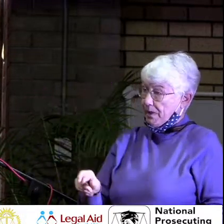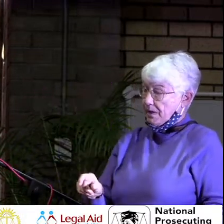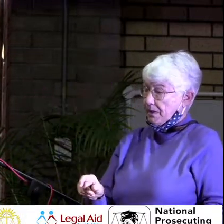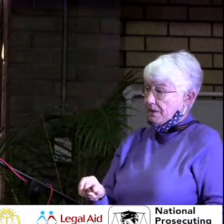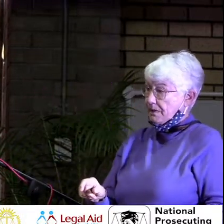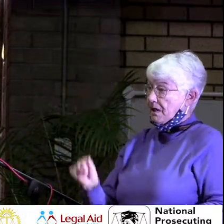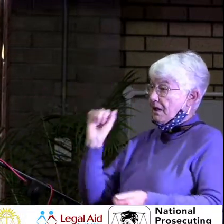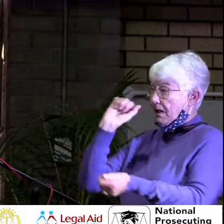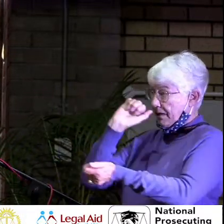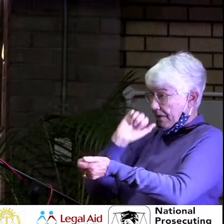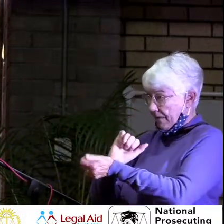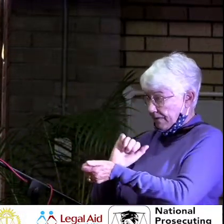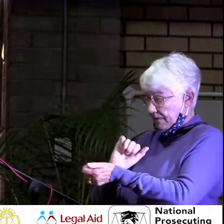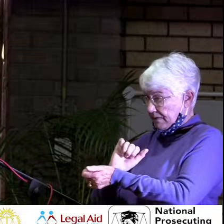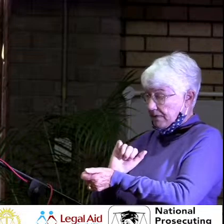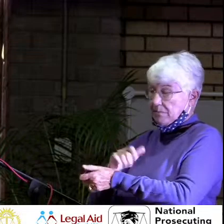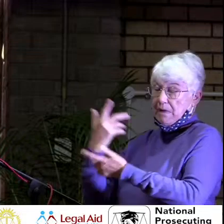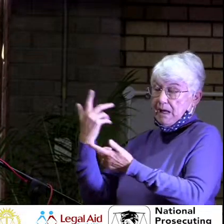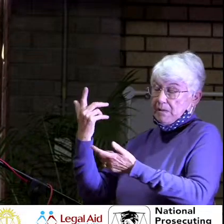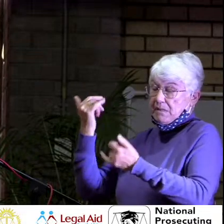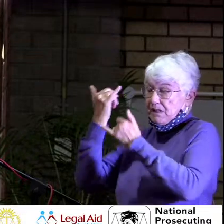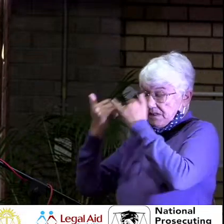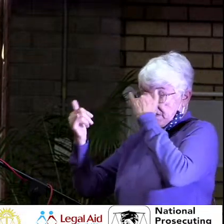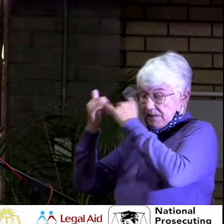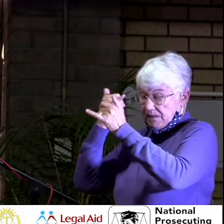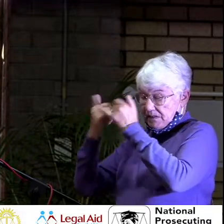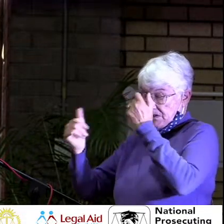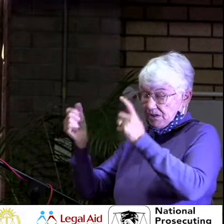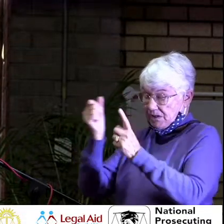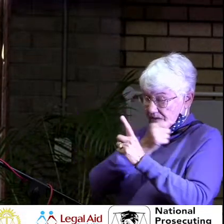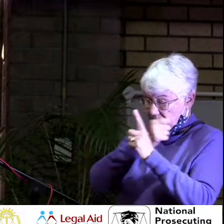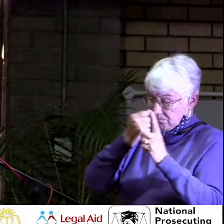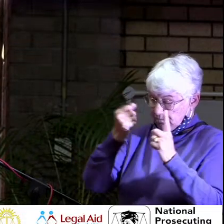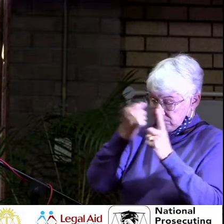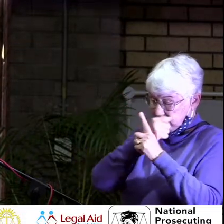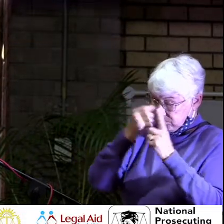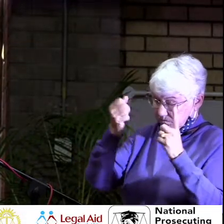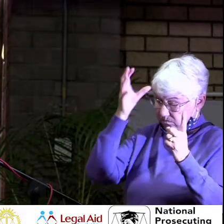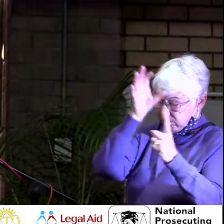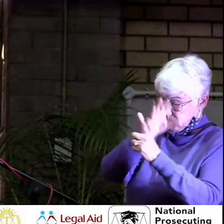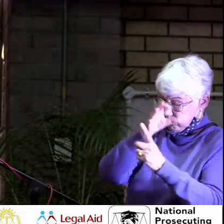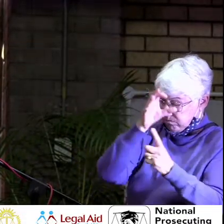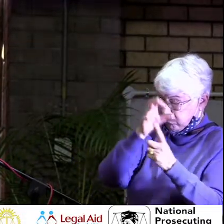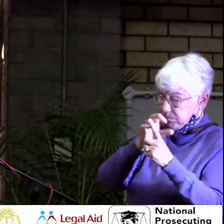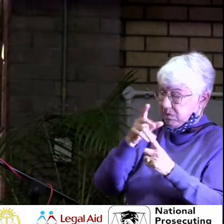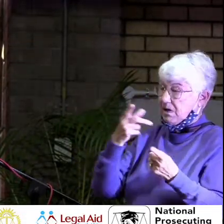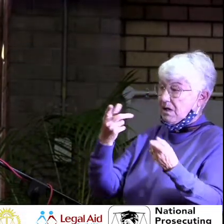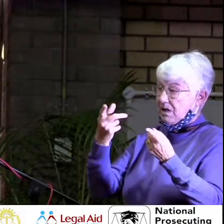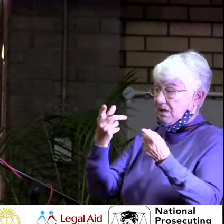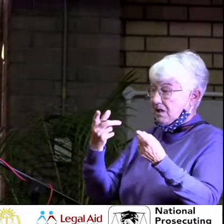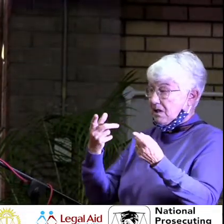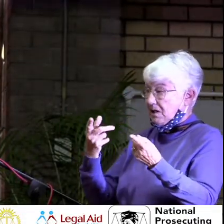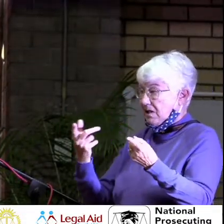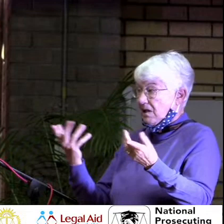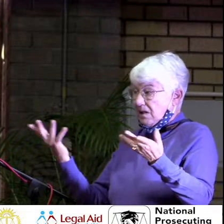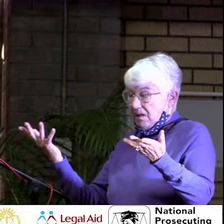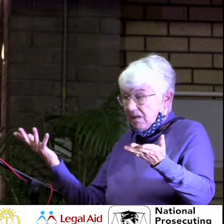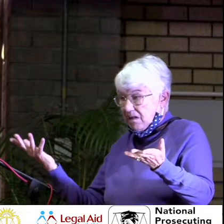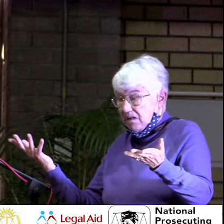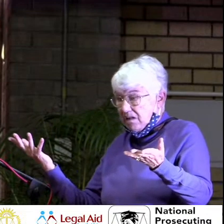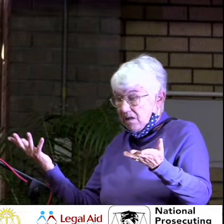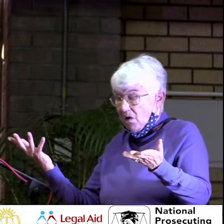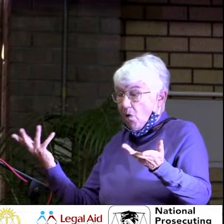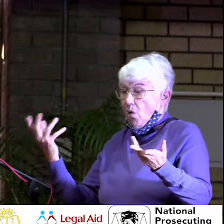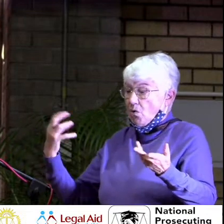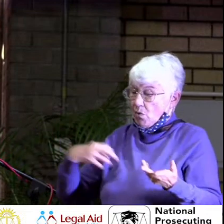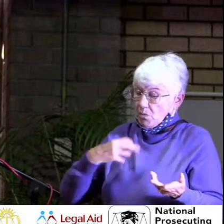that have committed sexual offenses, some of them in relation to gender-based violence in